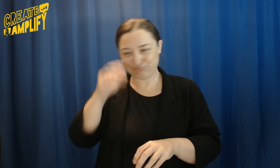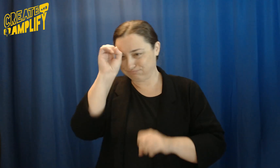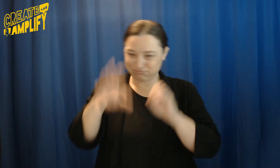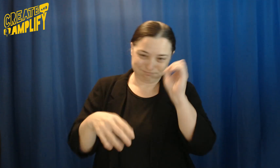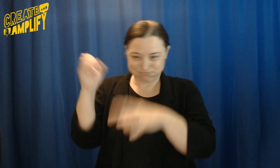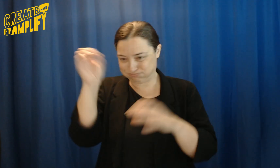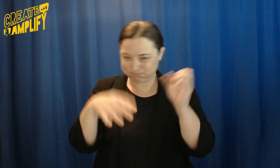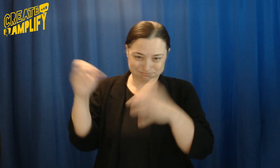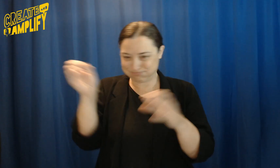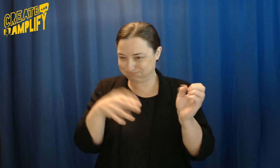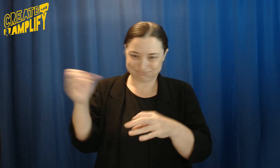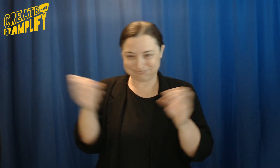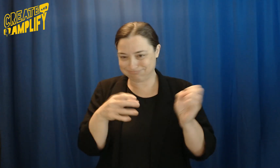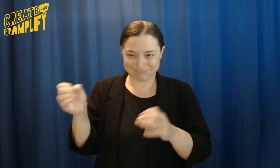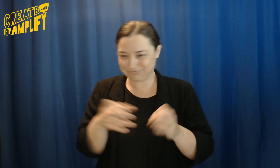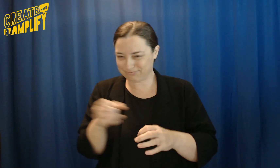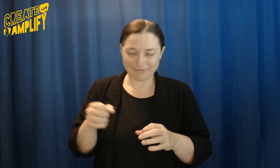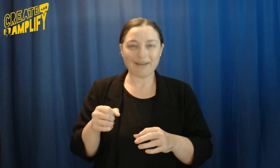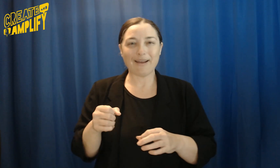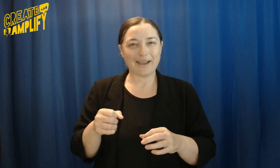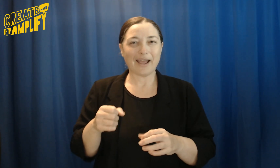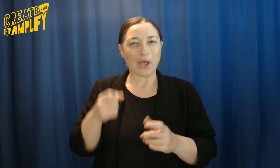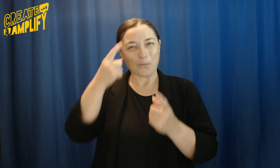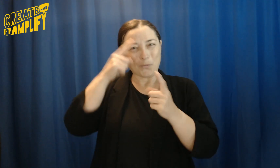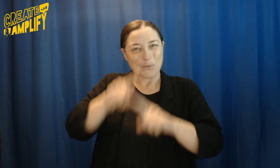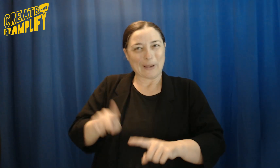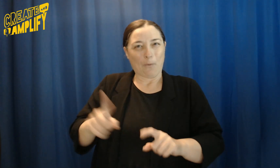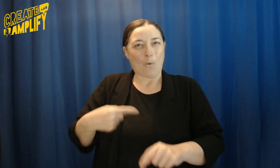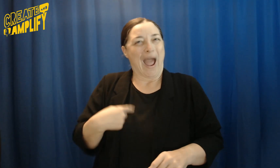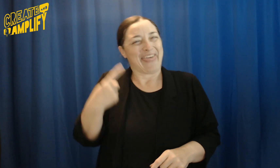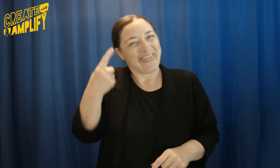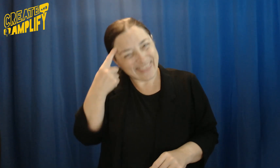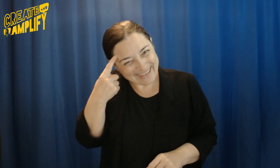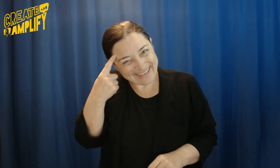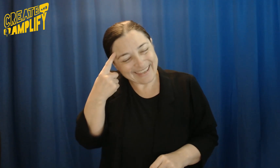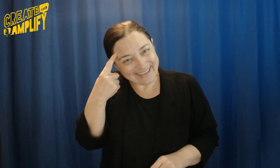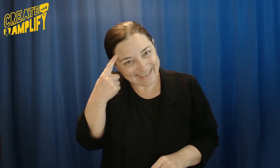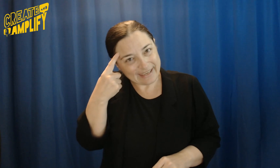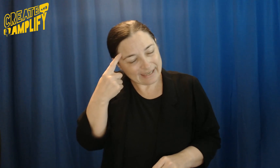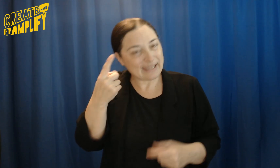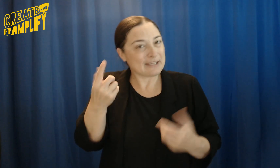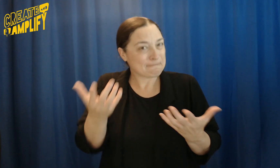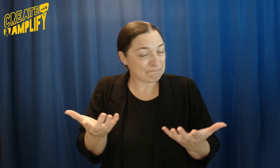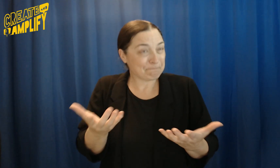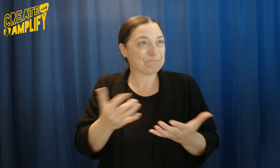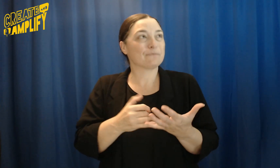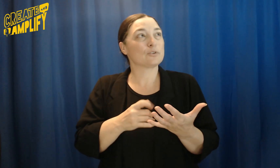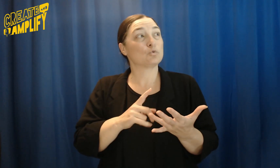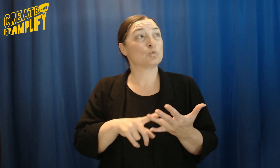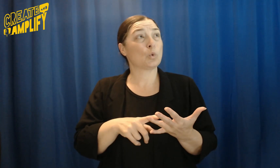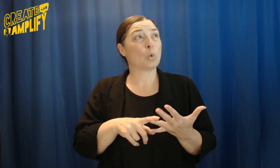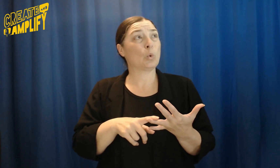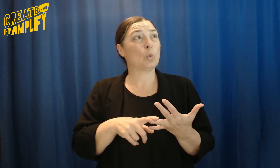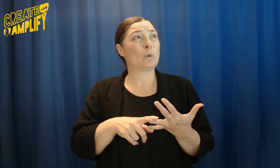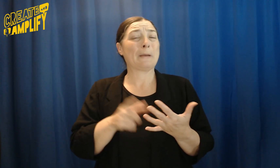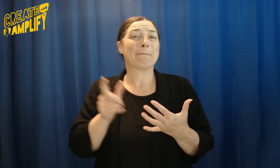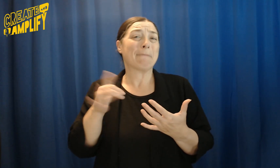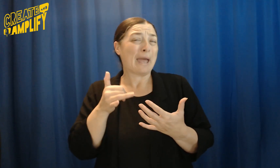the themes and figure out what I think about it. So I think it could be seen as more difficult, but it's just the